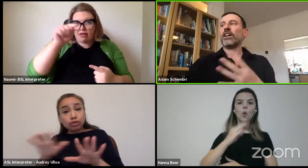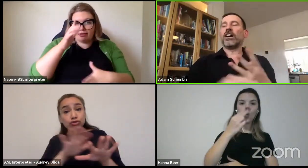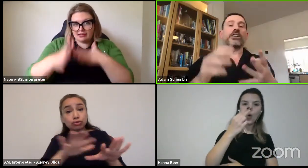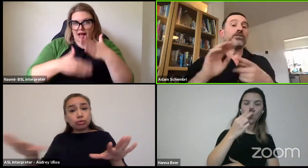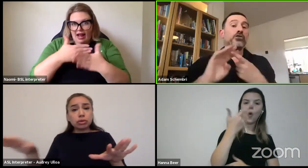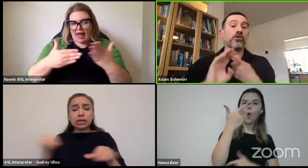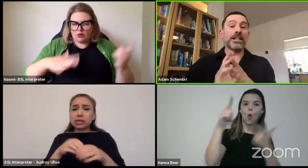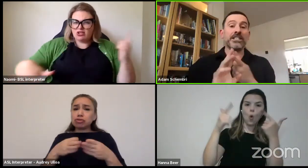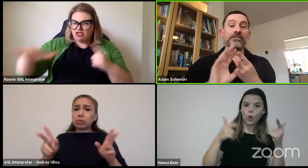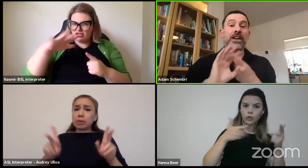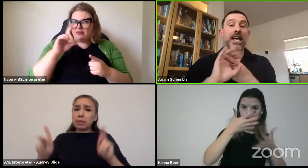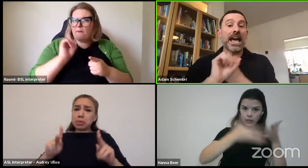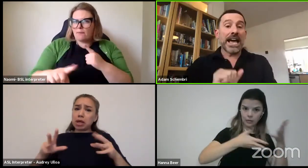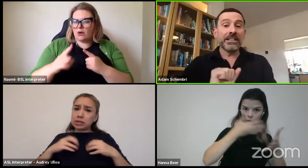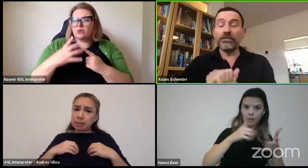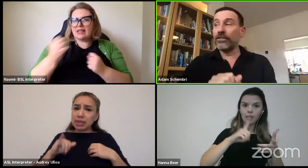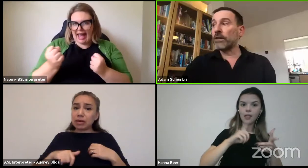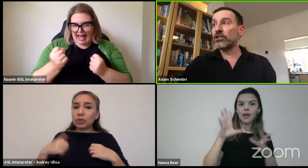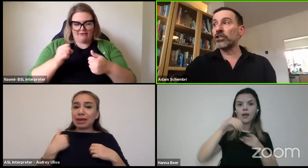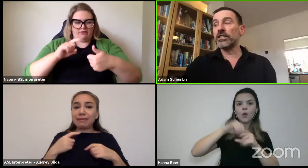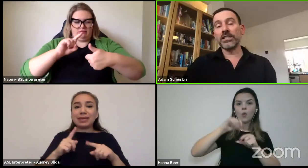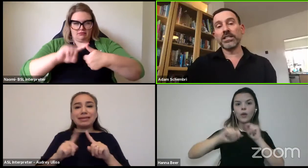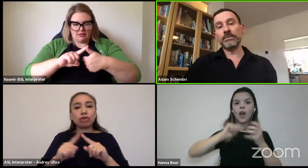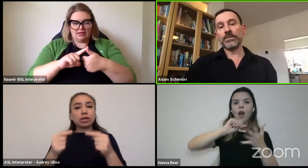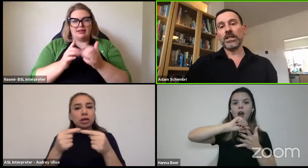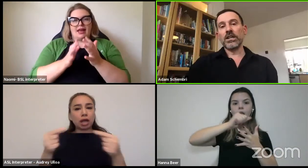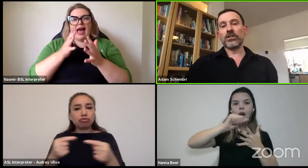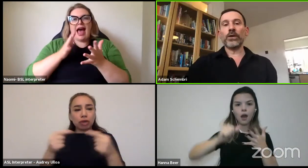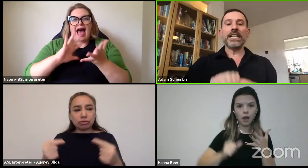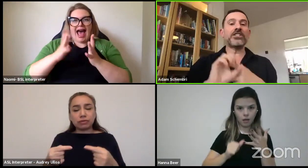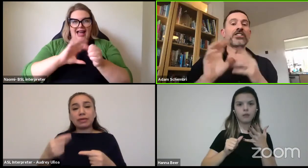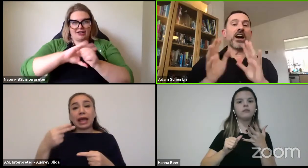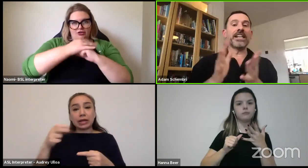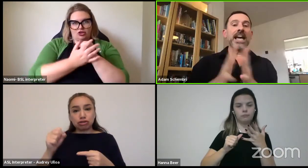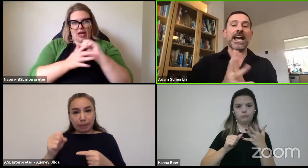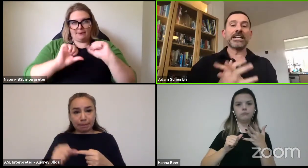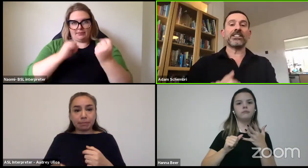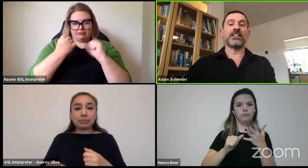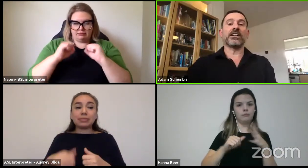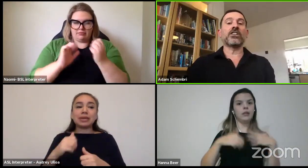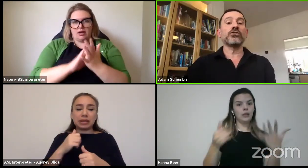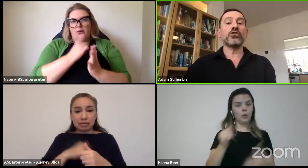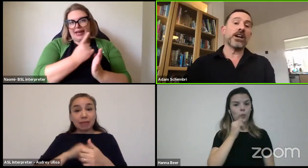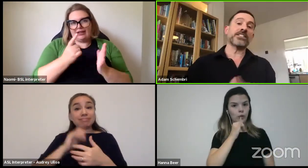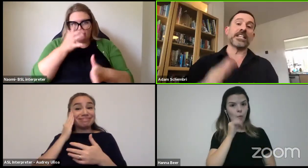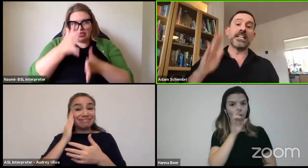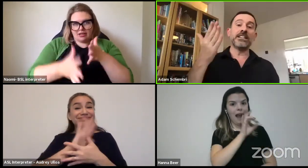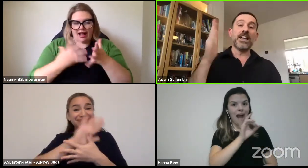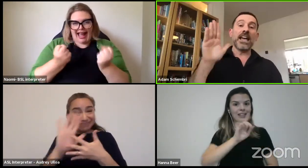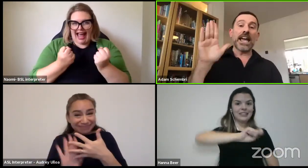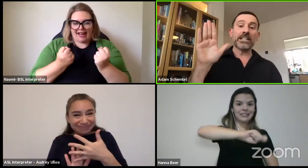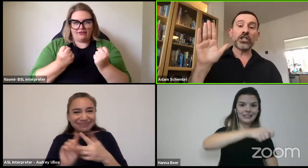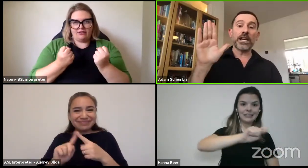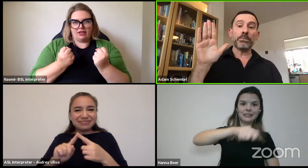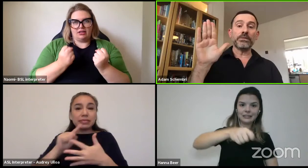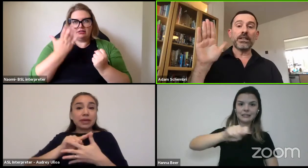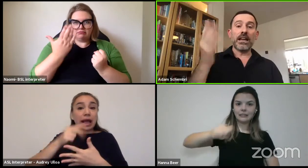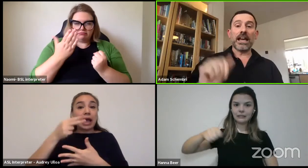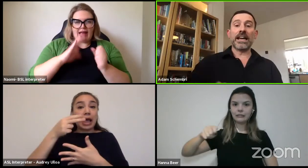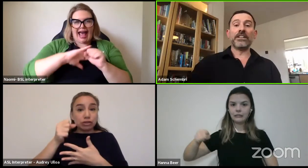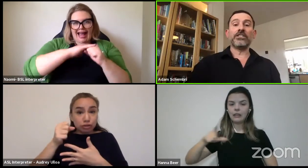of contrastive hand configurations. So each sign has contrasts in hand